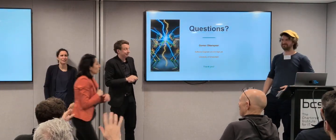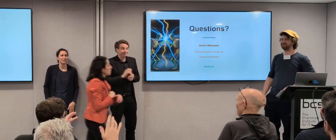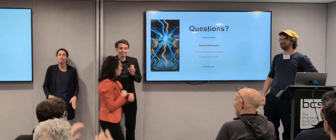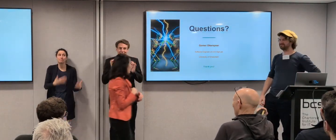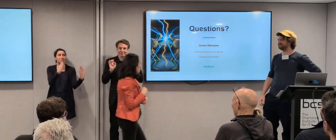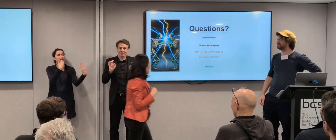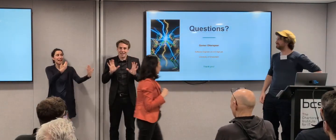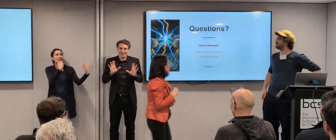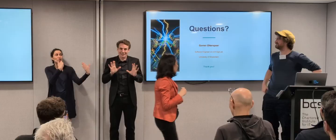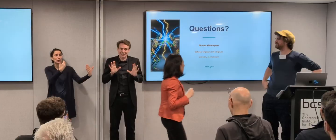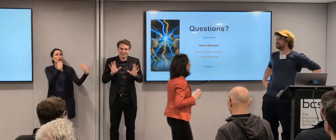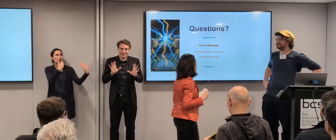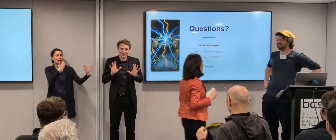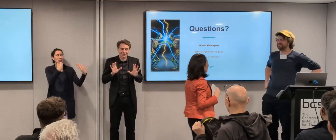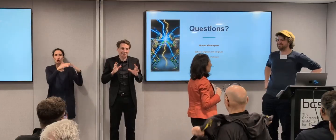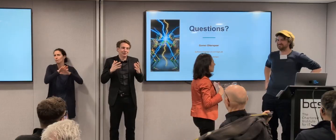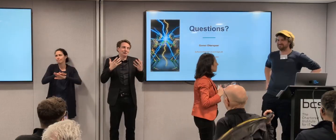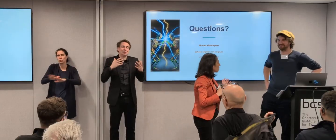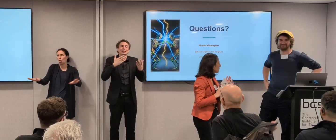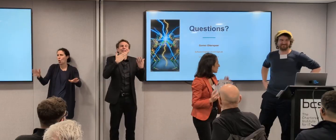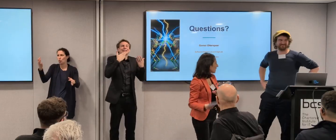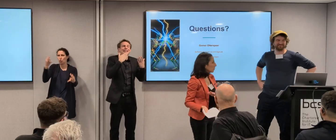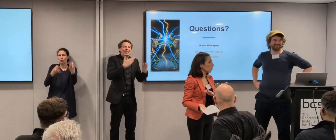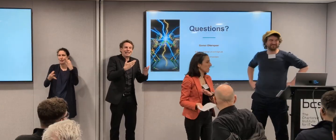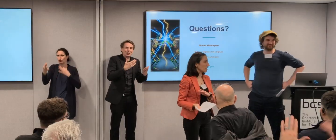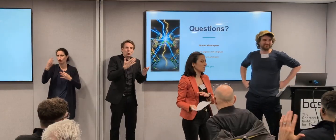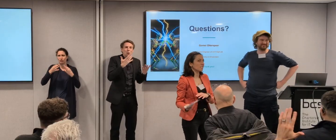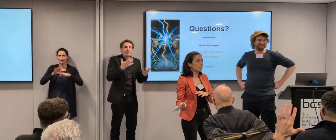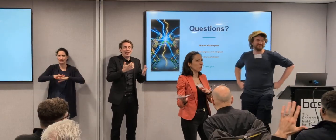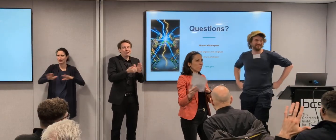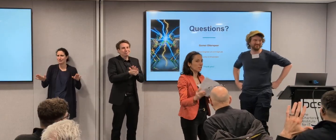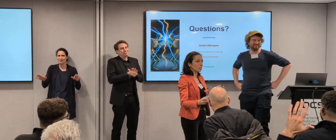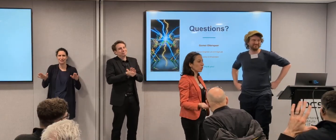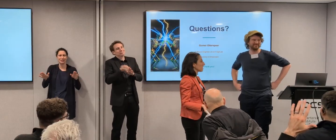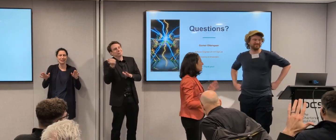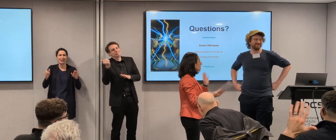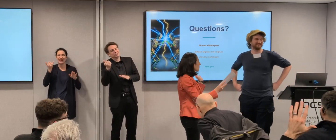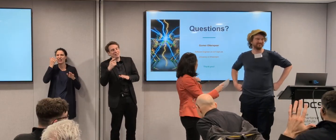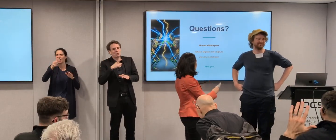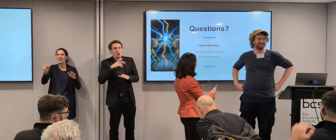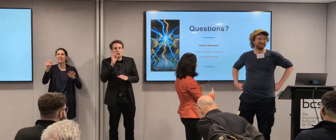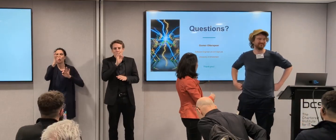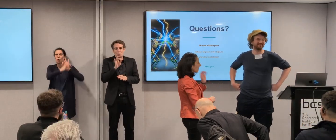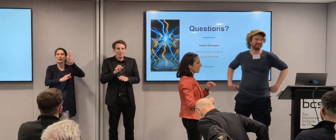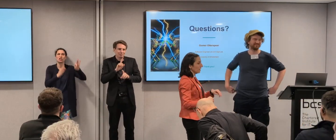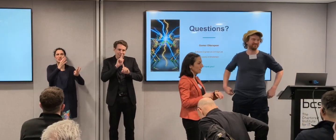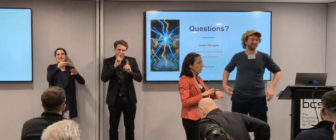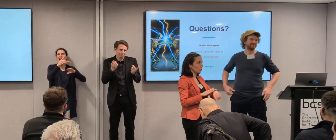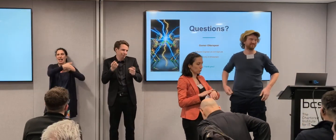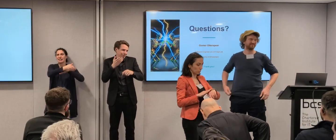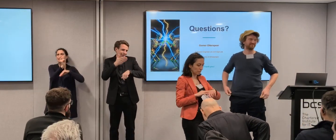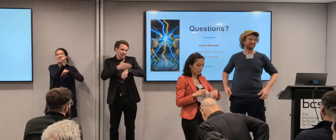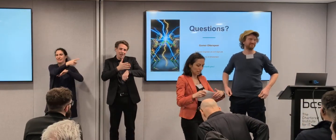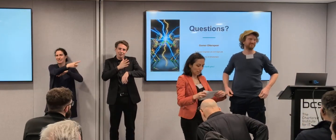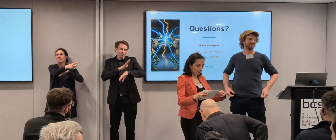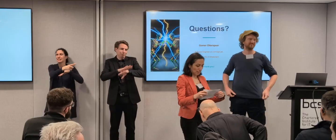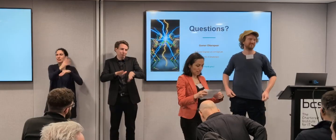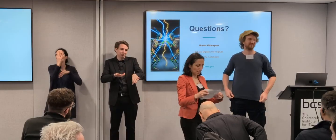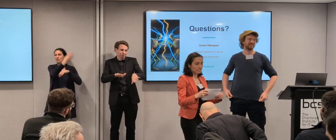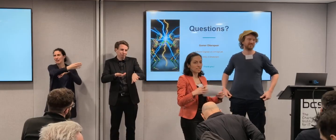Thank you very much for your presentation. I'm afraid we need to skip questions. If you have any questions, please ask directly to